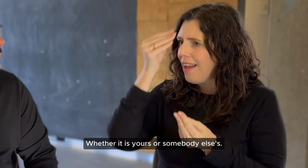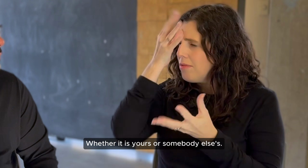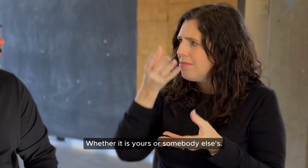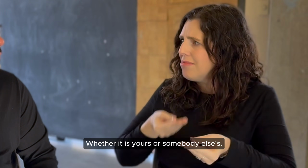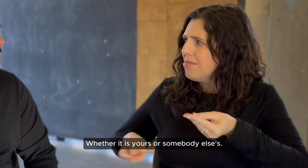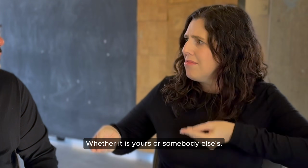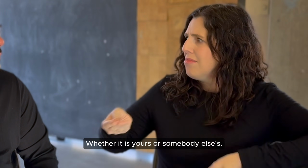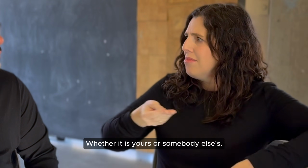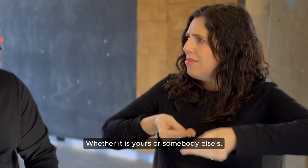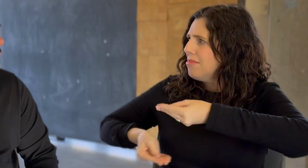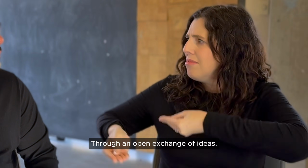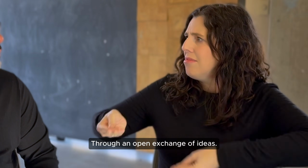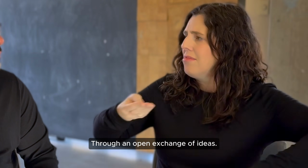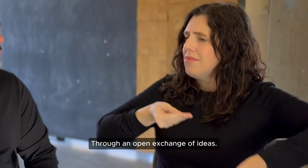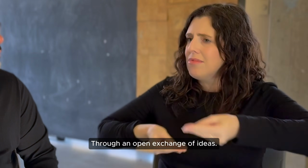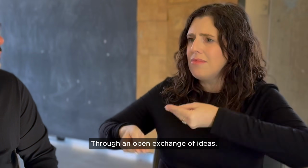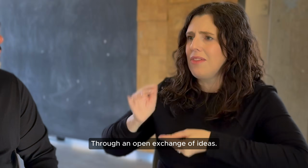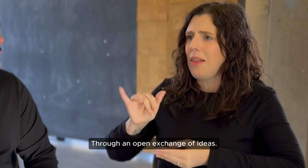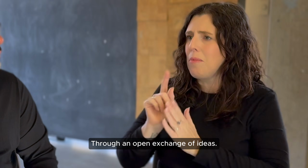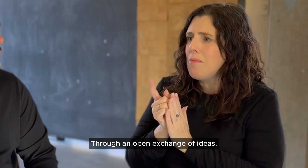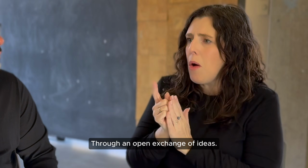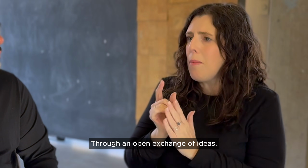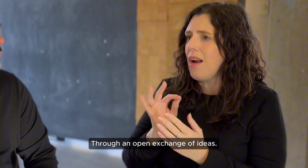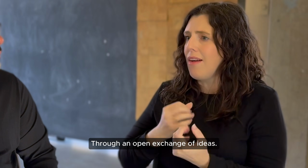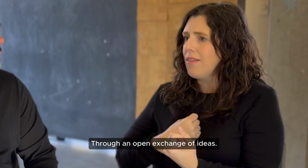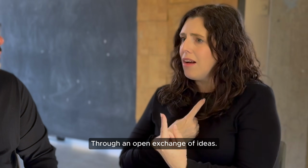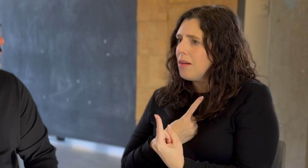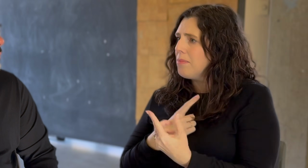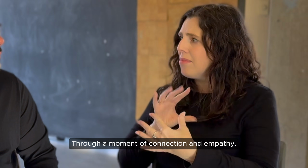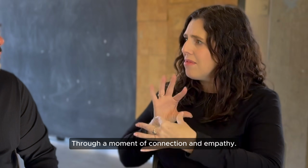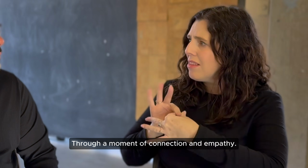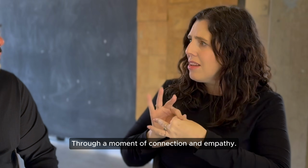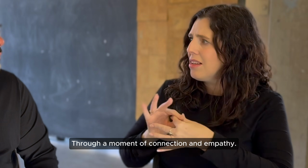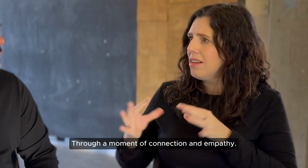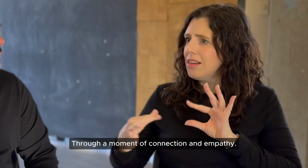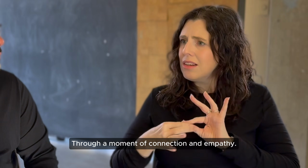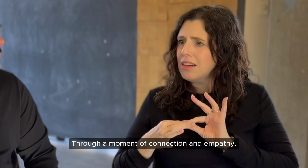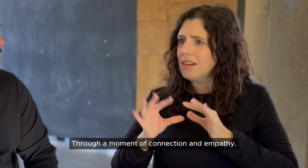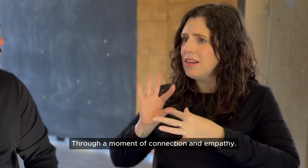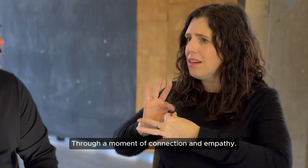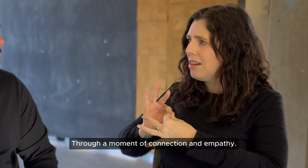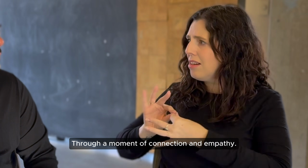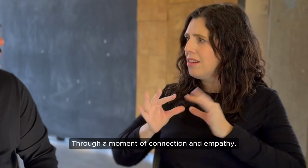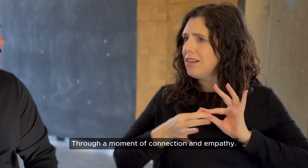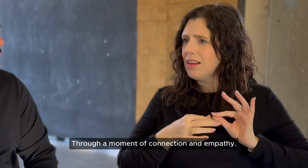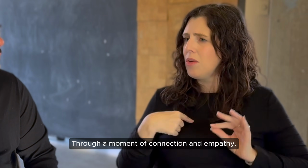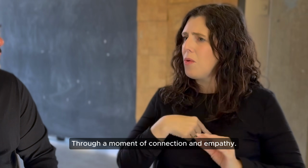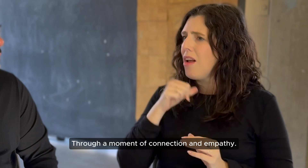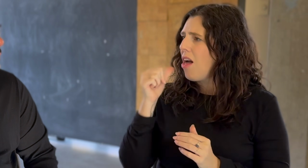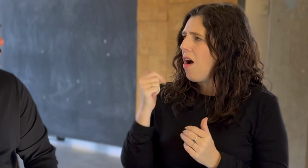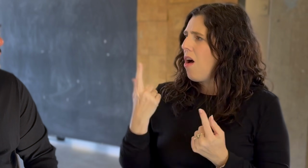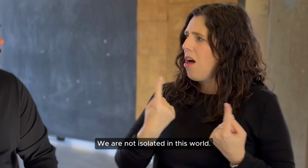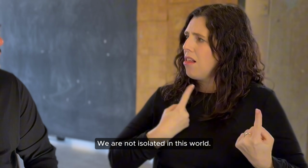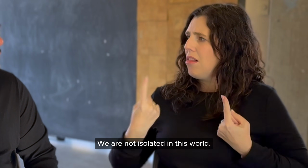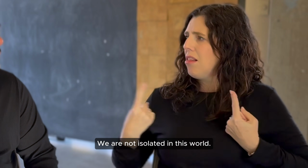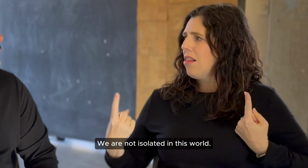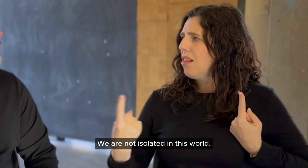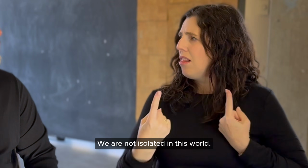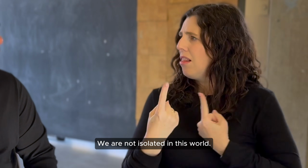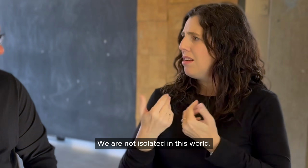somebody else's, through an open exchange of ideas, through a moment of connection and empathy. We're not